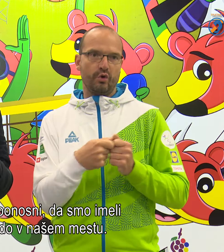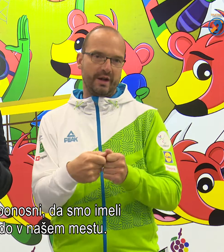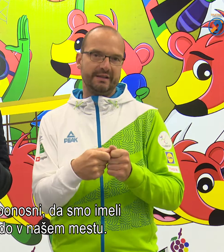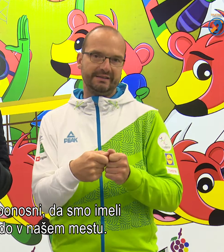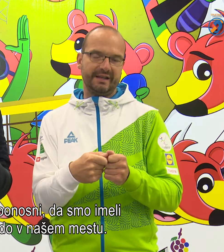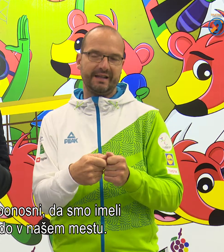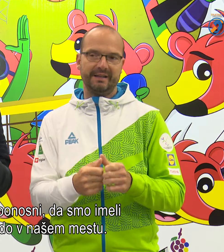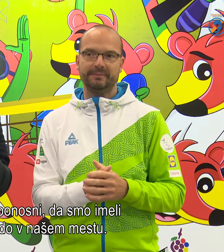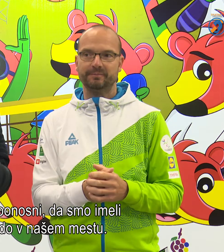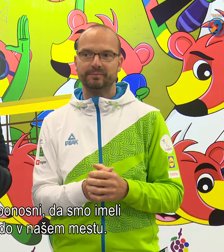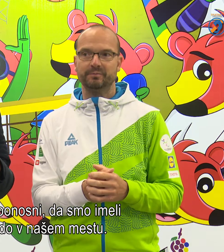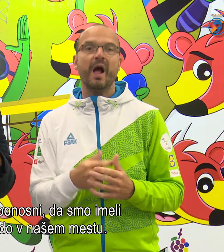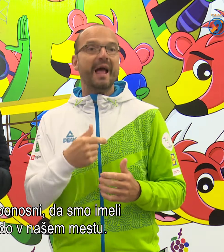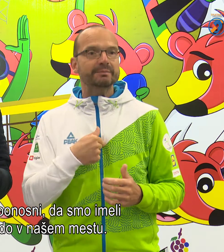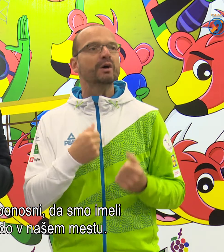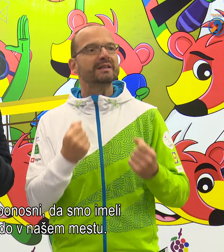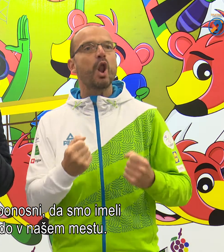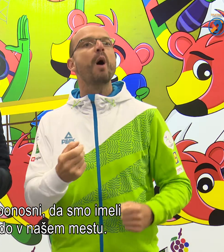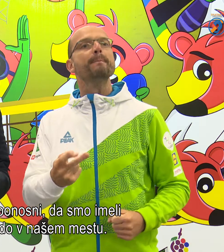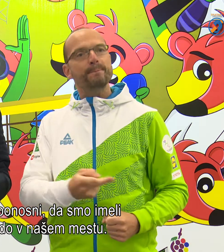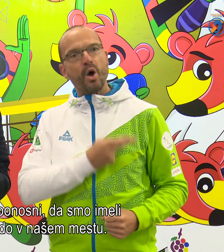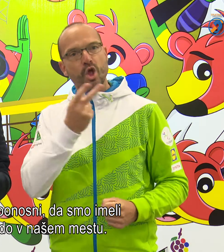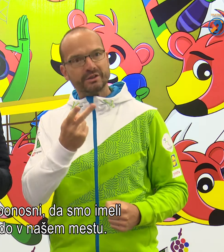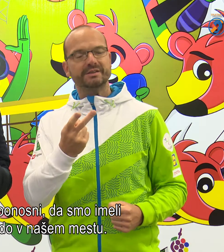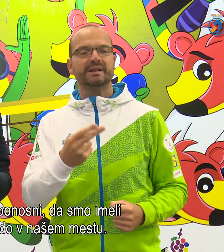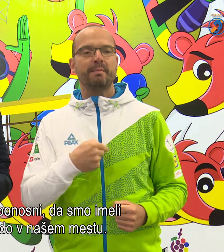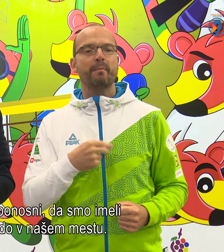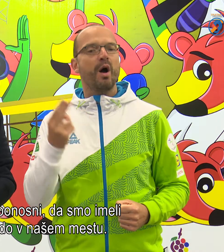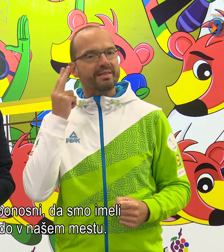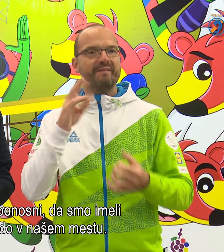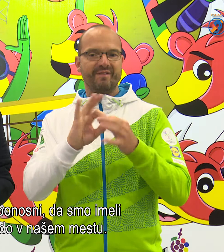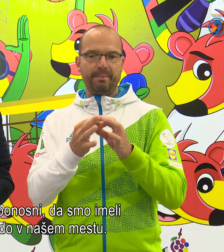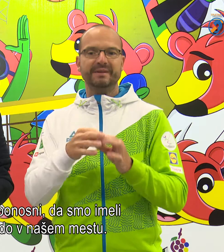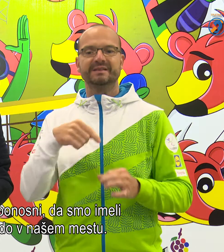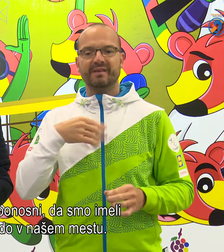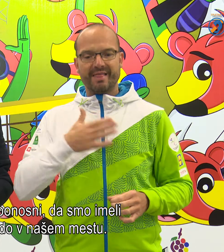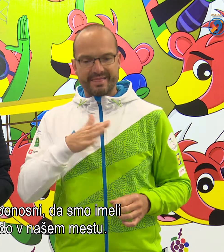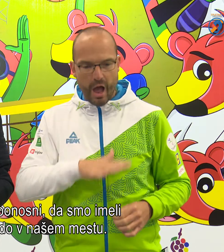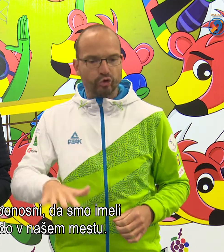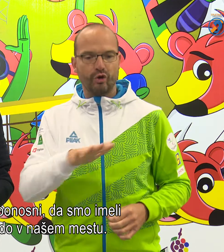pride to have the Olympics in our city.